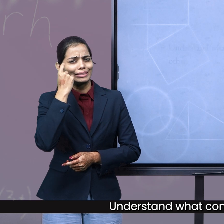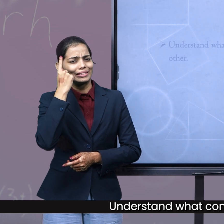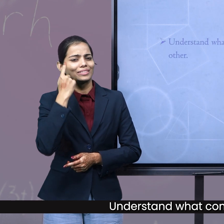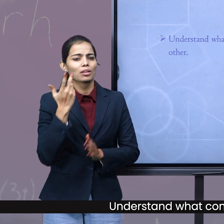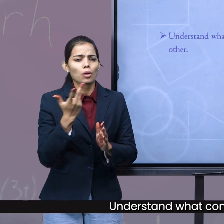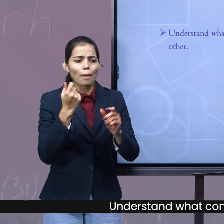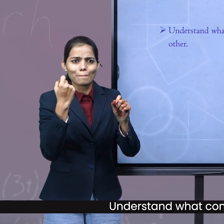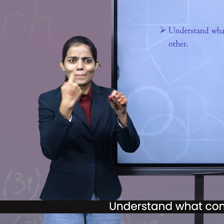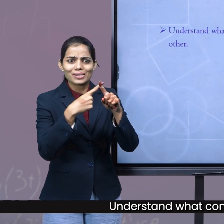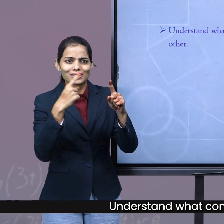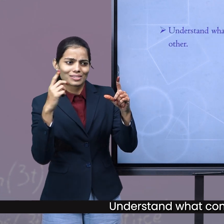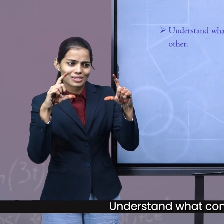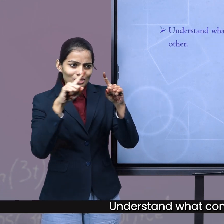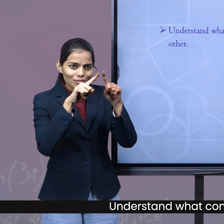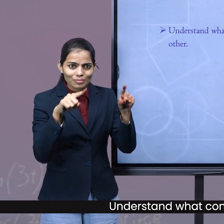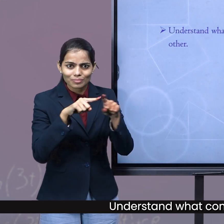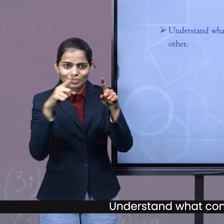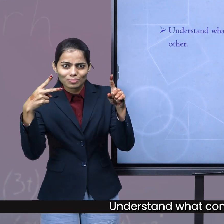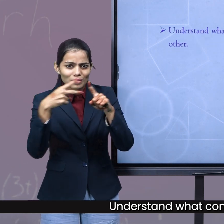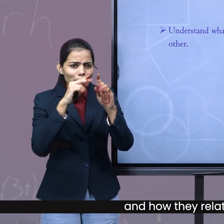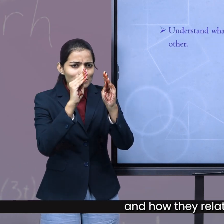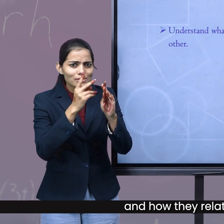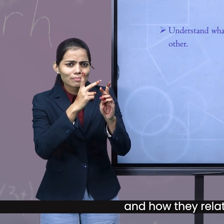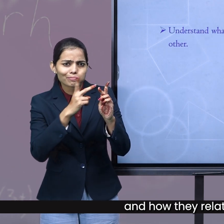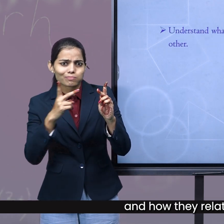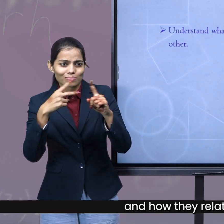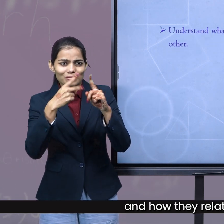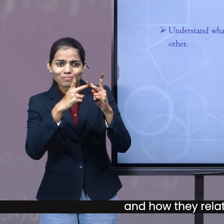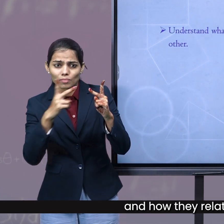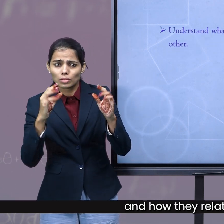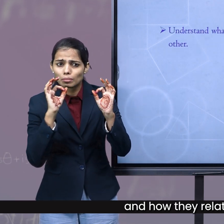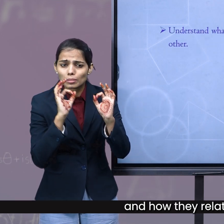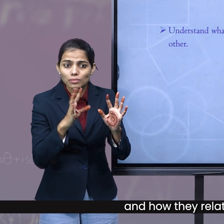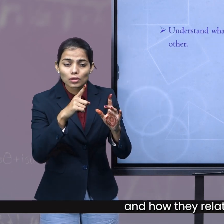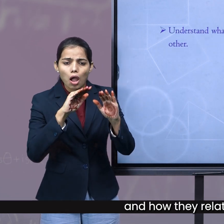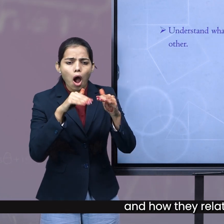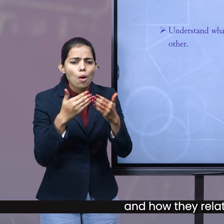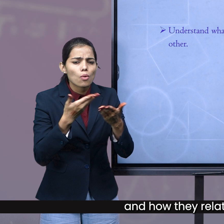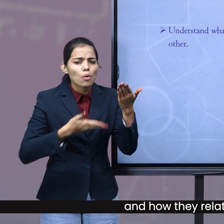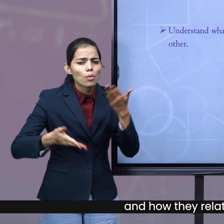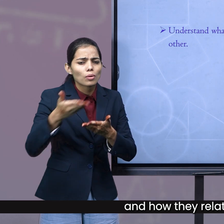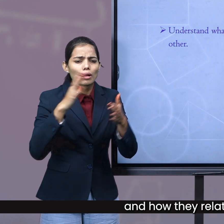understand what congruent shapes are and how they relate to each other.